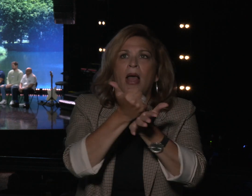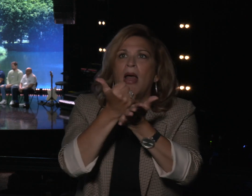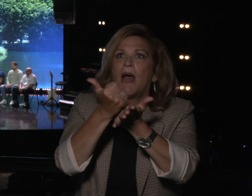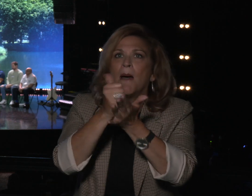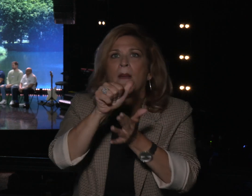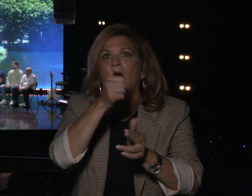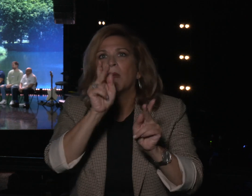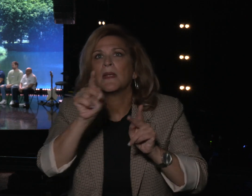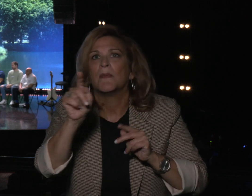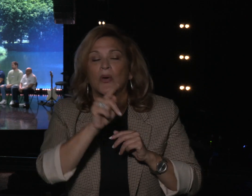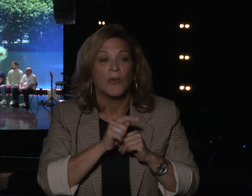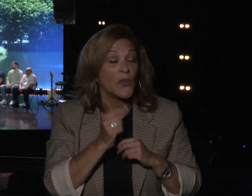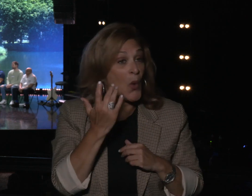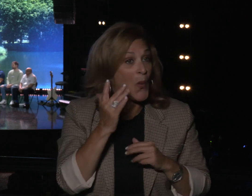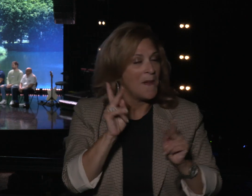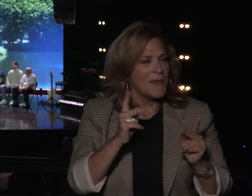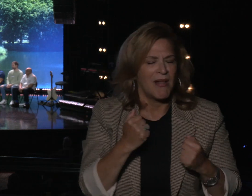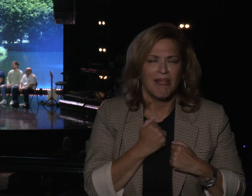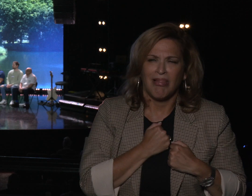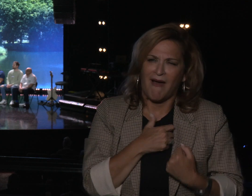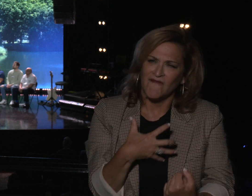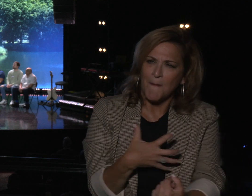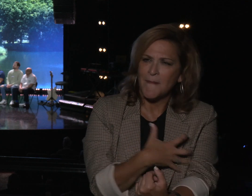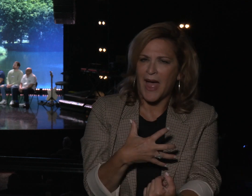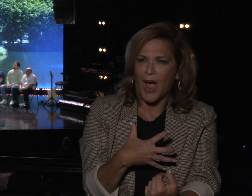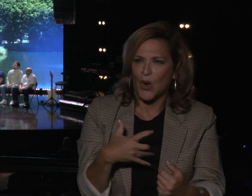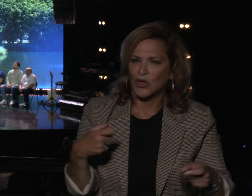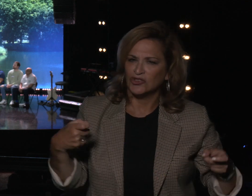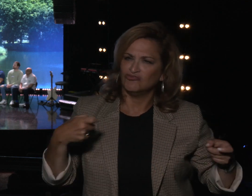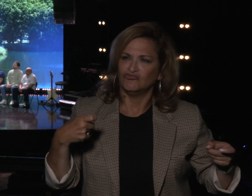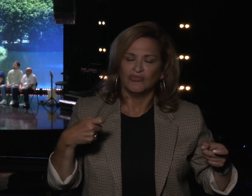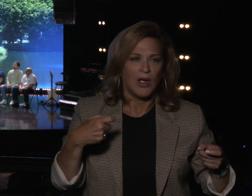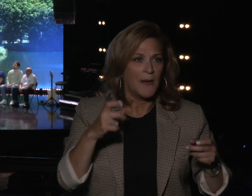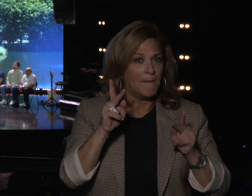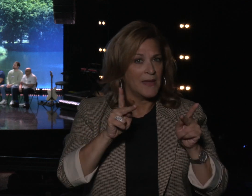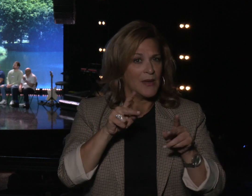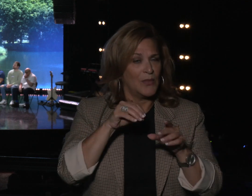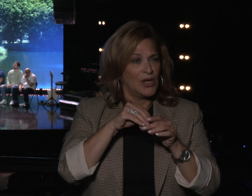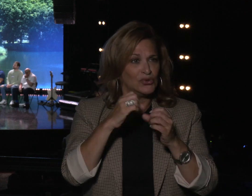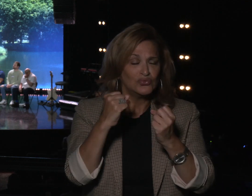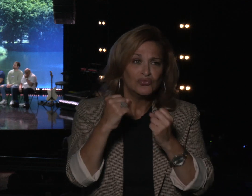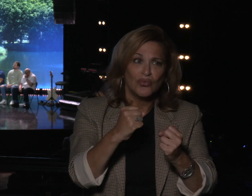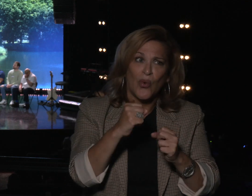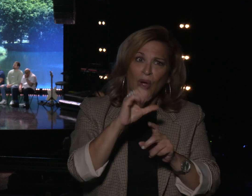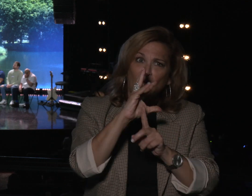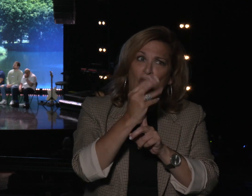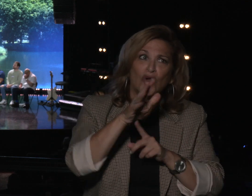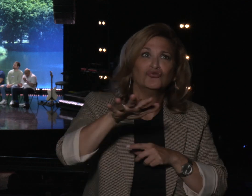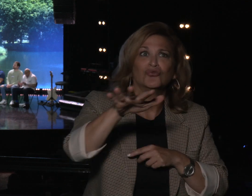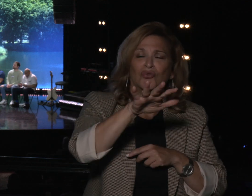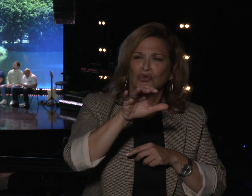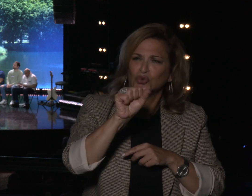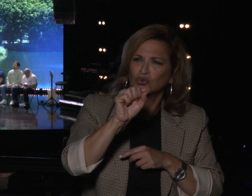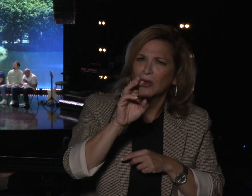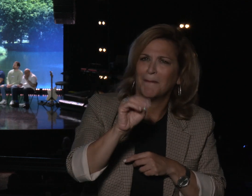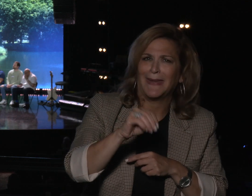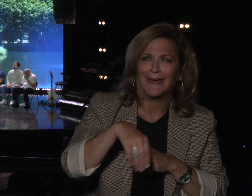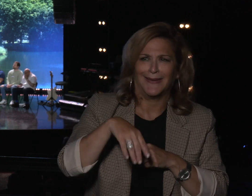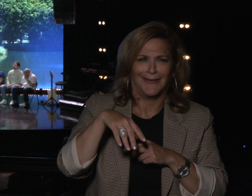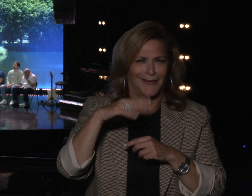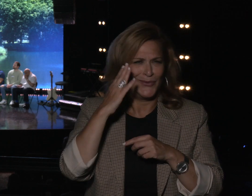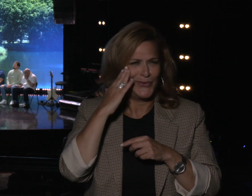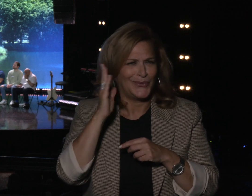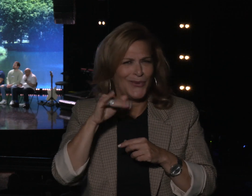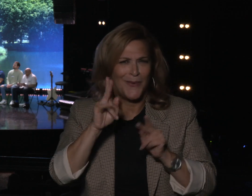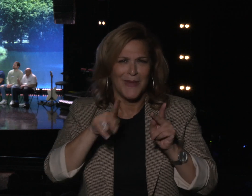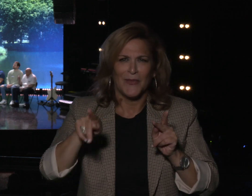Politics to pulpits to marriages to friendships to social media. We are power crazy. We are me crazy. The world's thinking on being